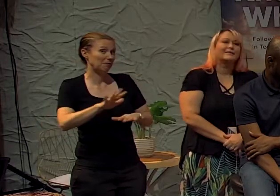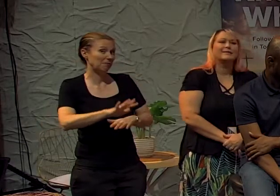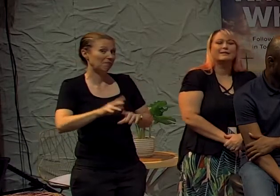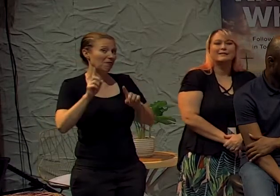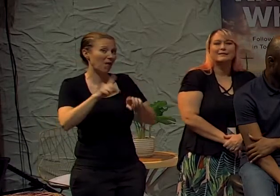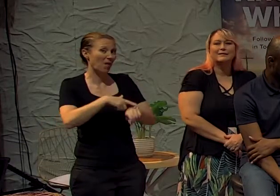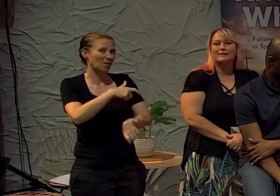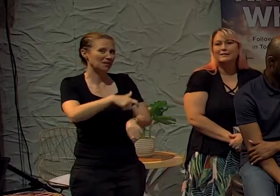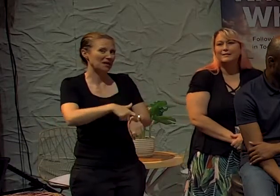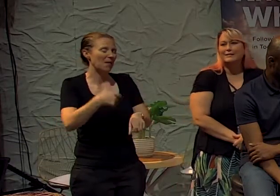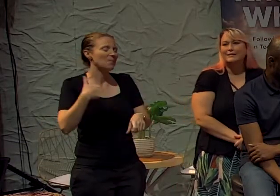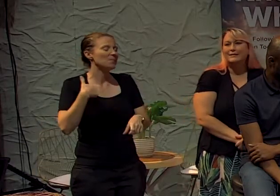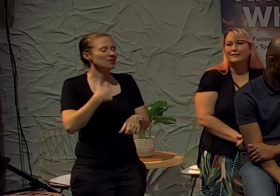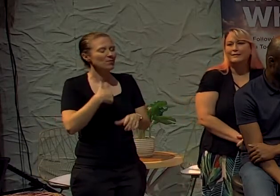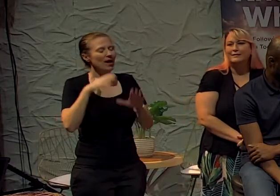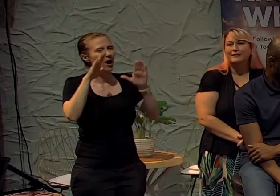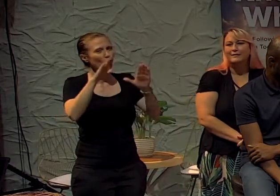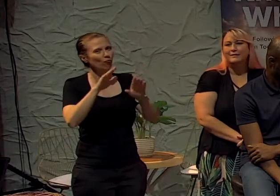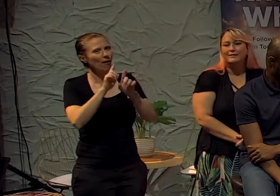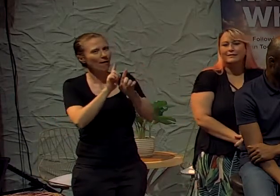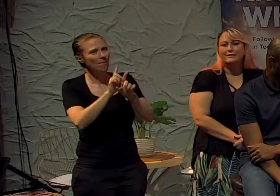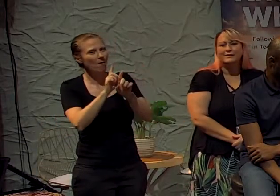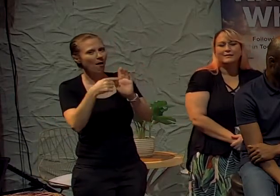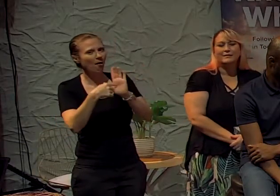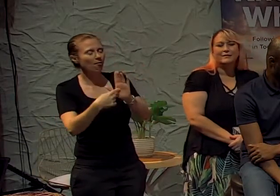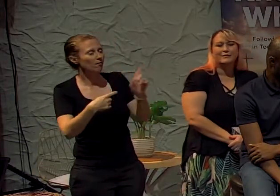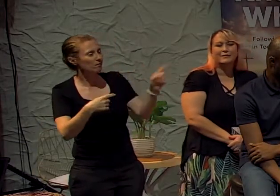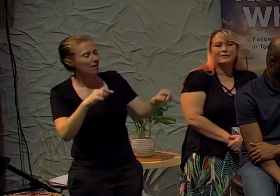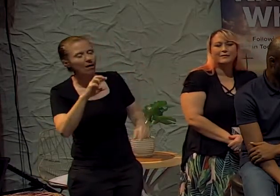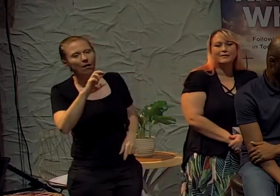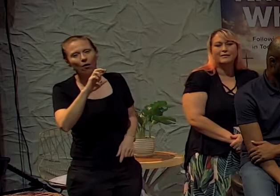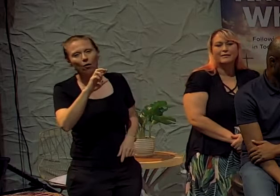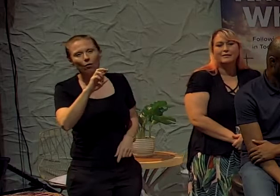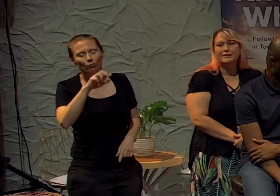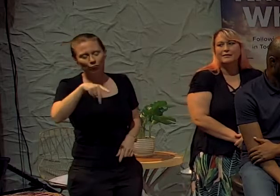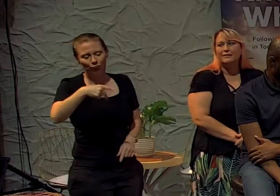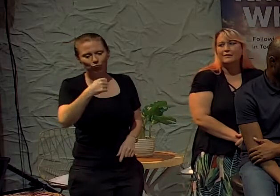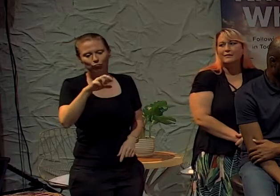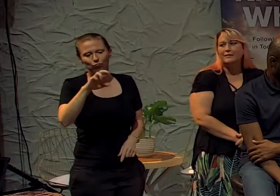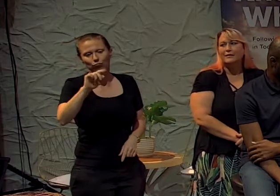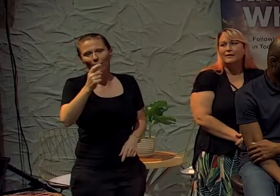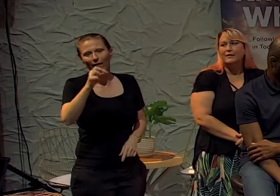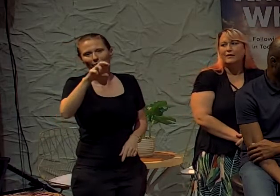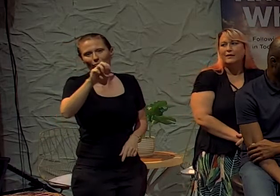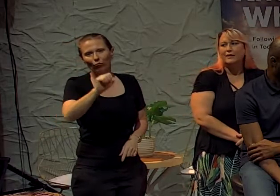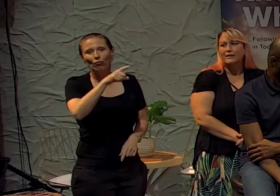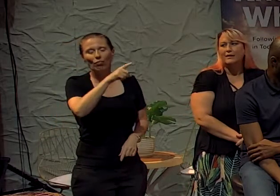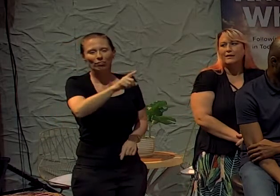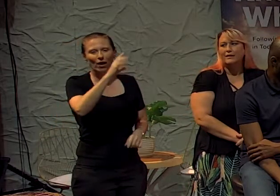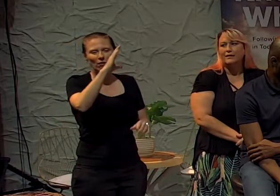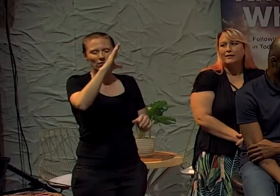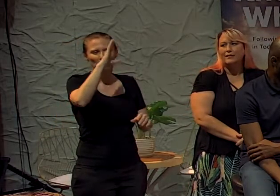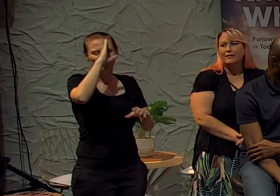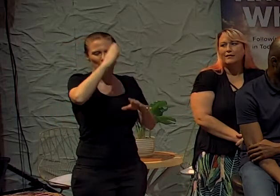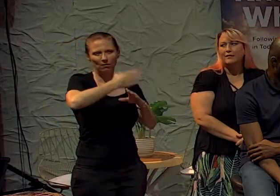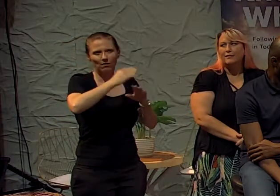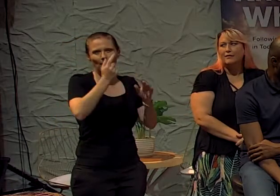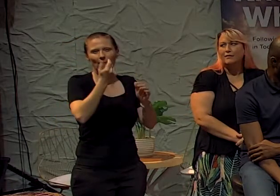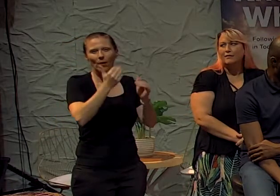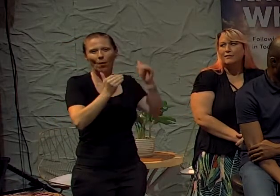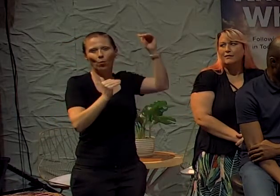great role models with the Prathers because their boys were a few years ahead of ours. And we watched how they raised their